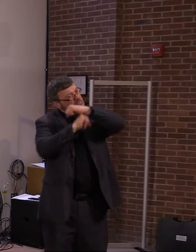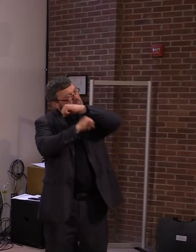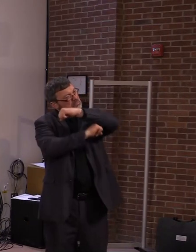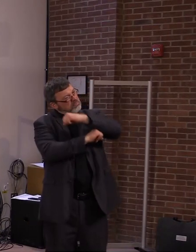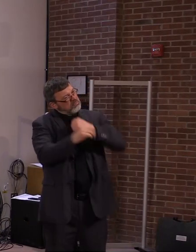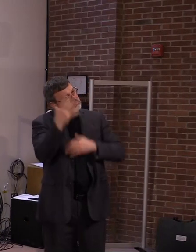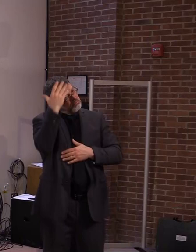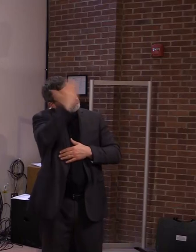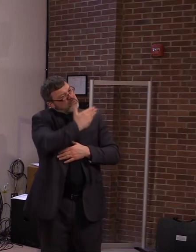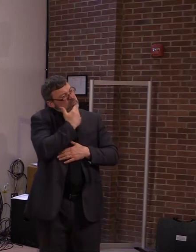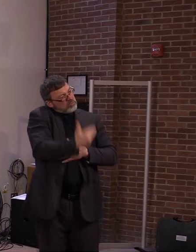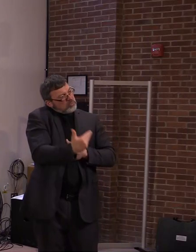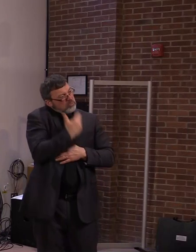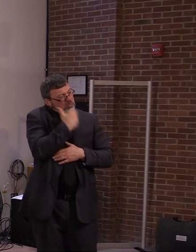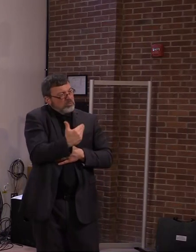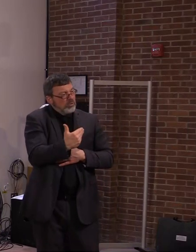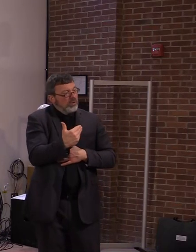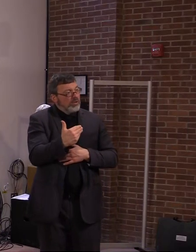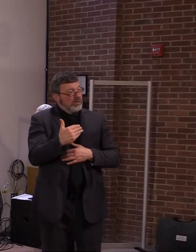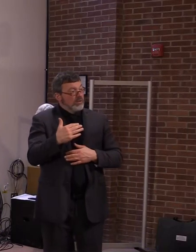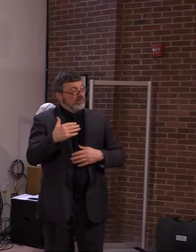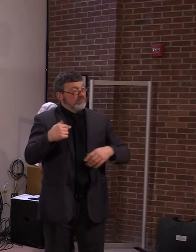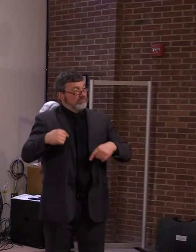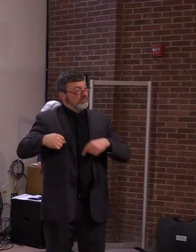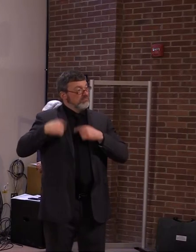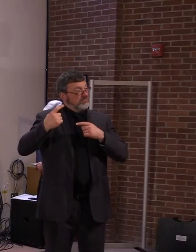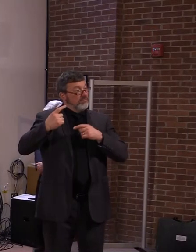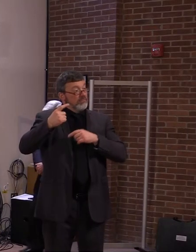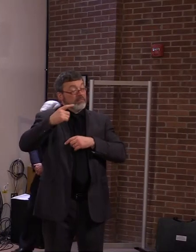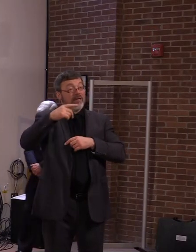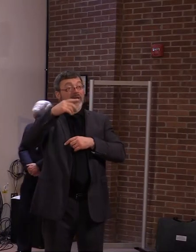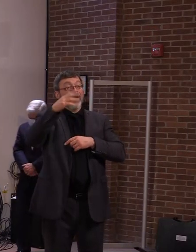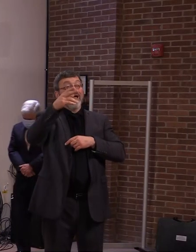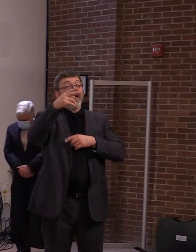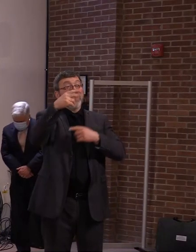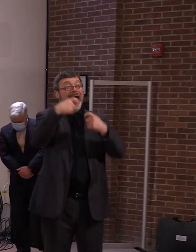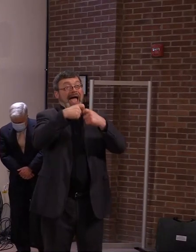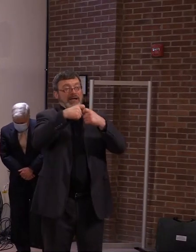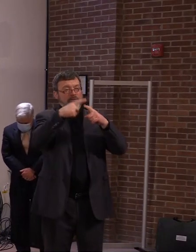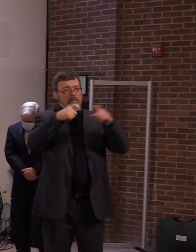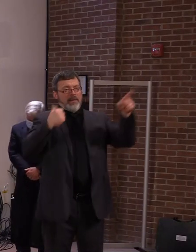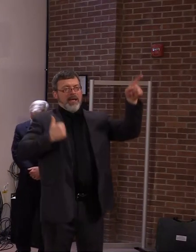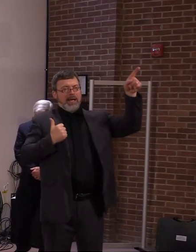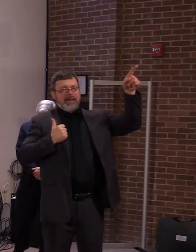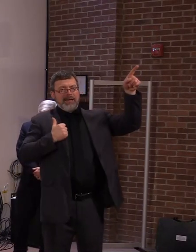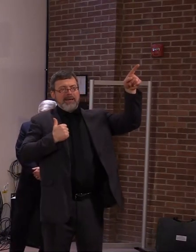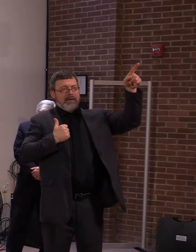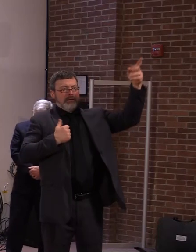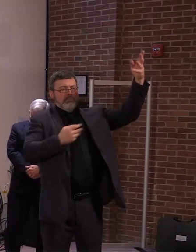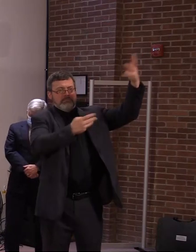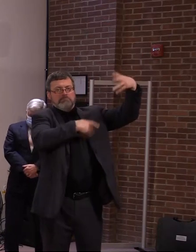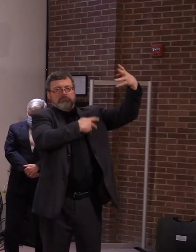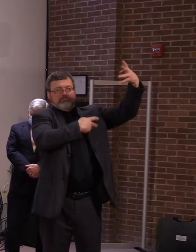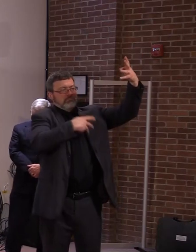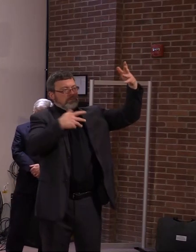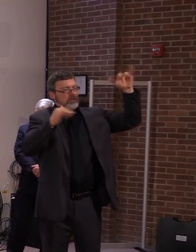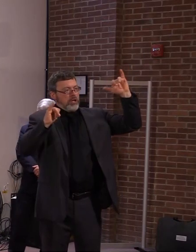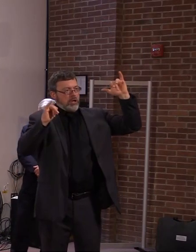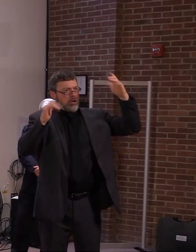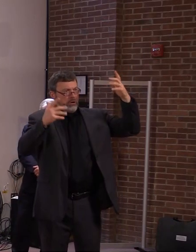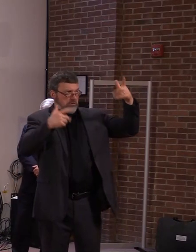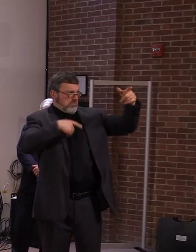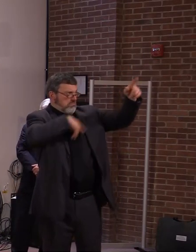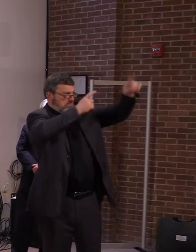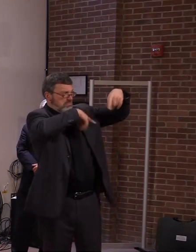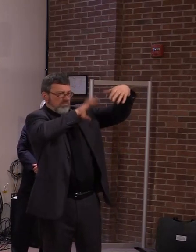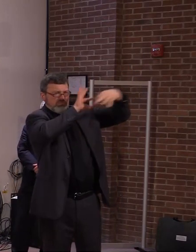electricity from Hydro-Quebec, and I believe that there isn't an issue there. But I can